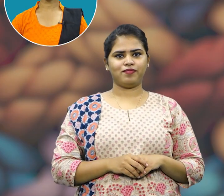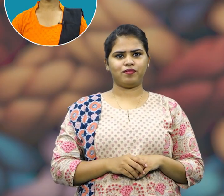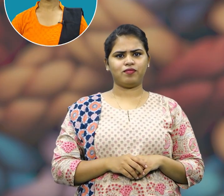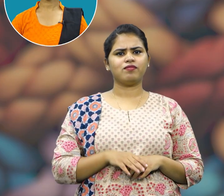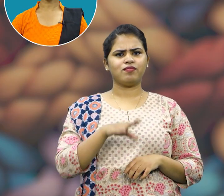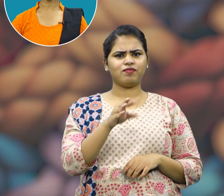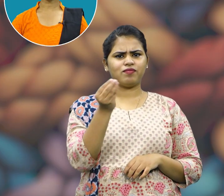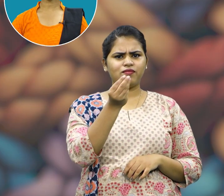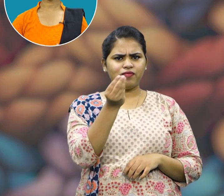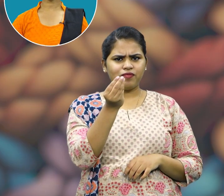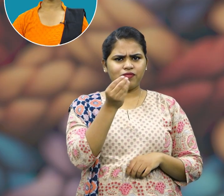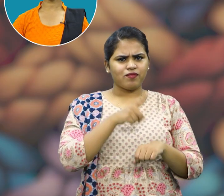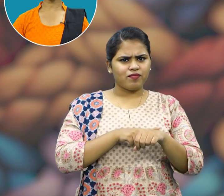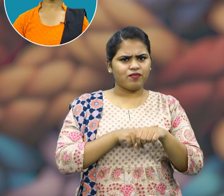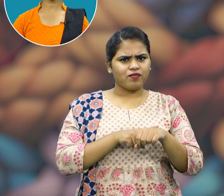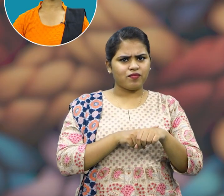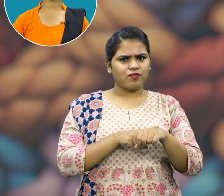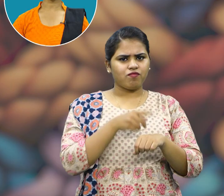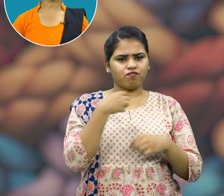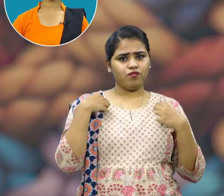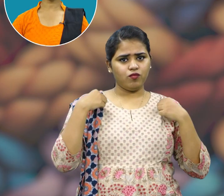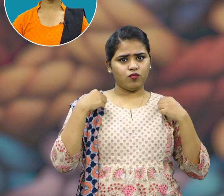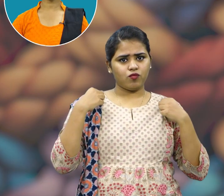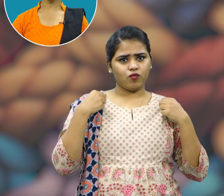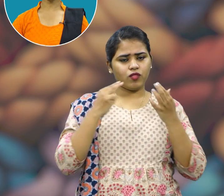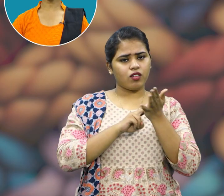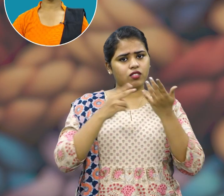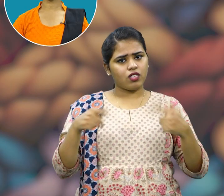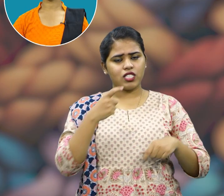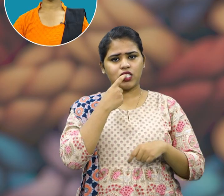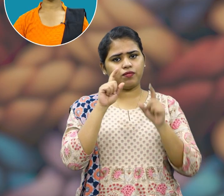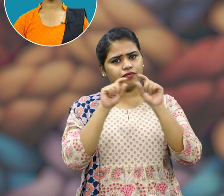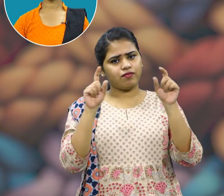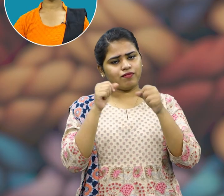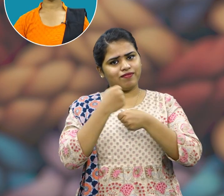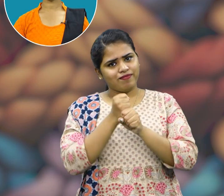By the way, sometimes they are made up of natural fiber also.